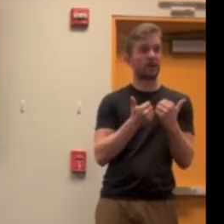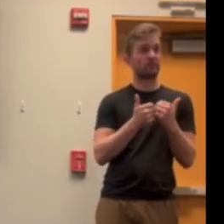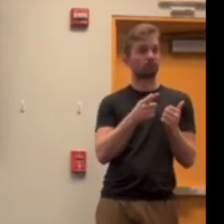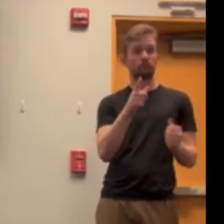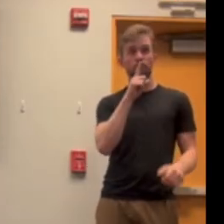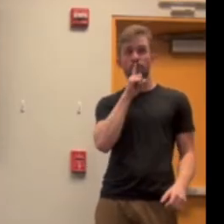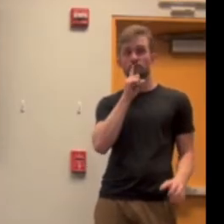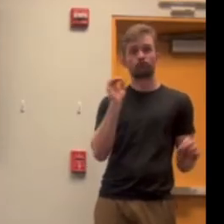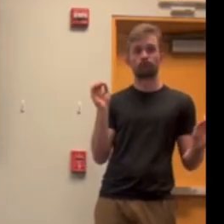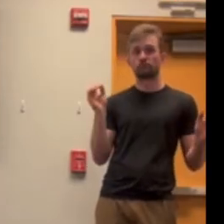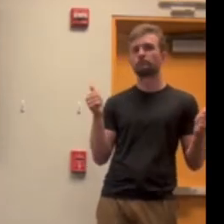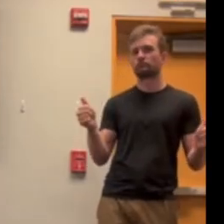let's see.